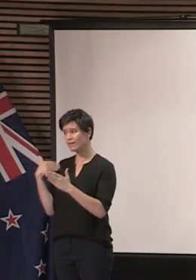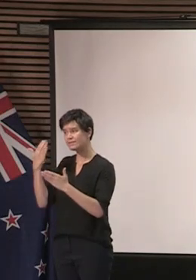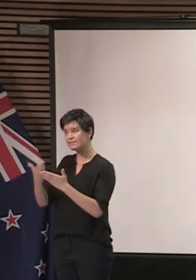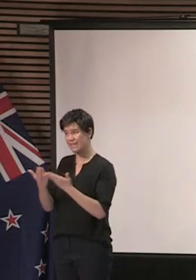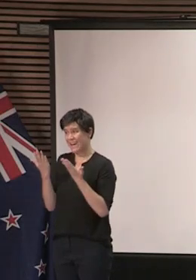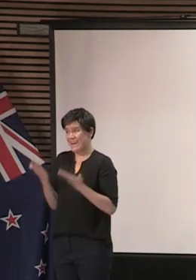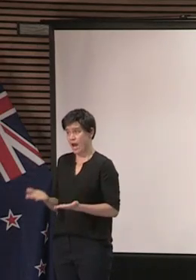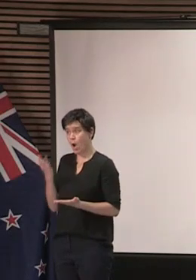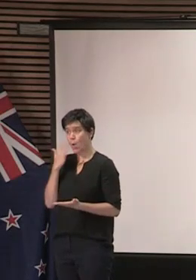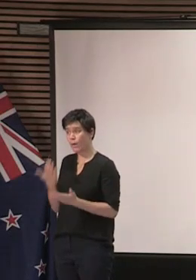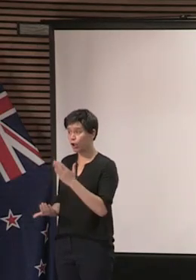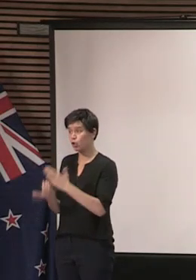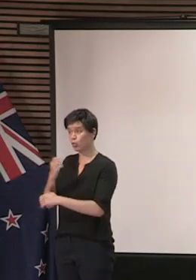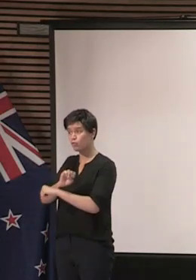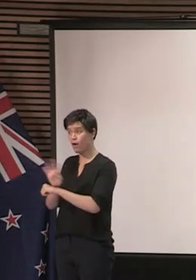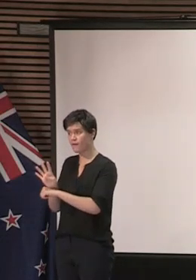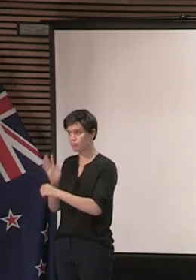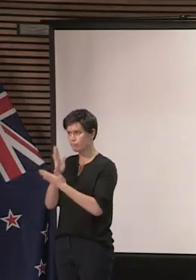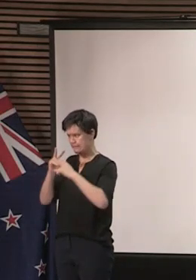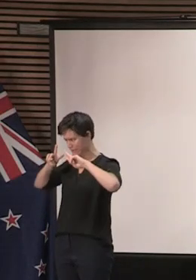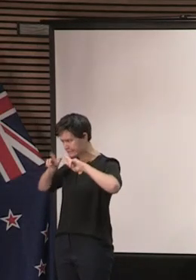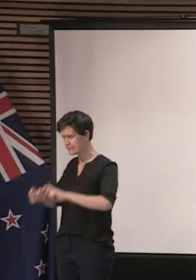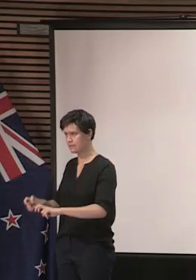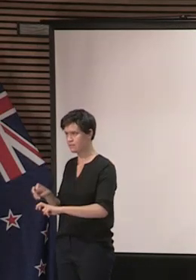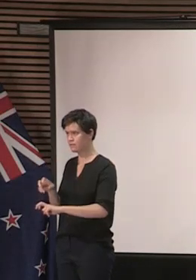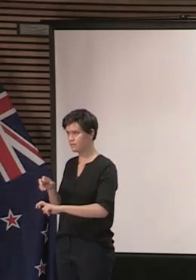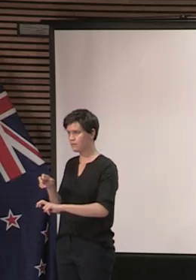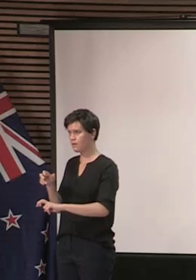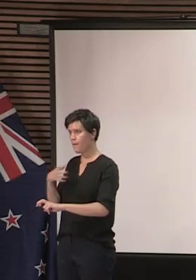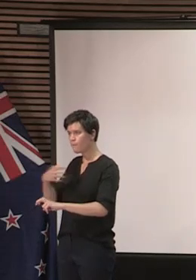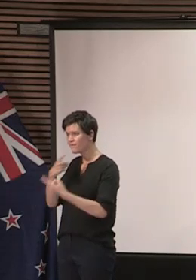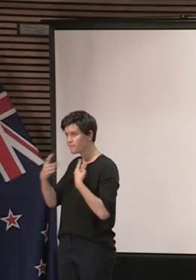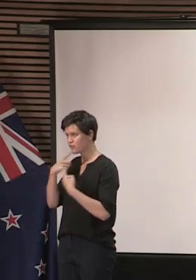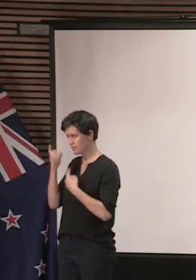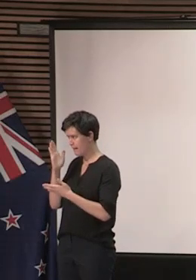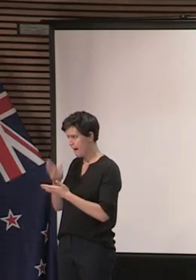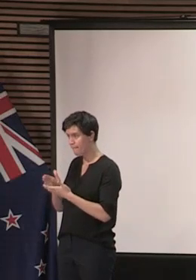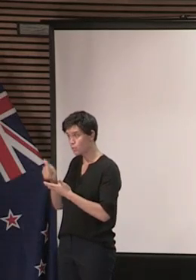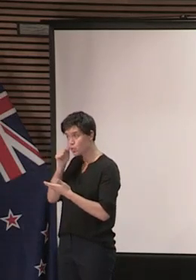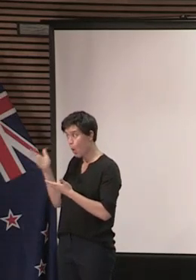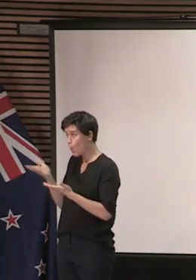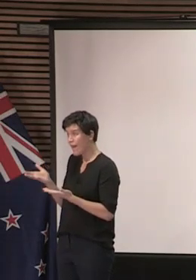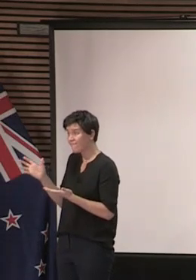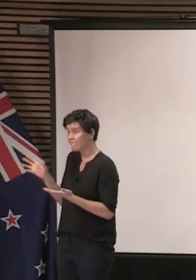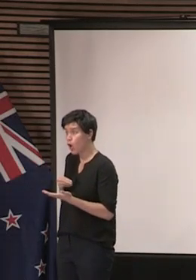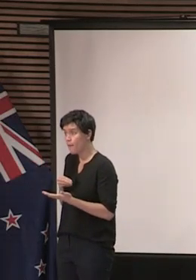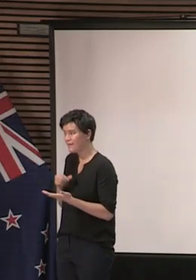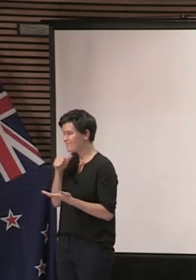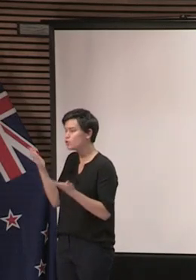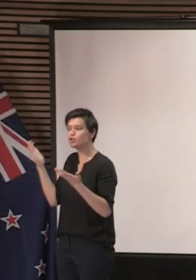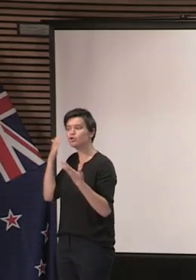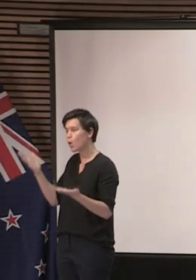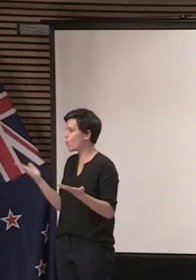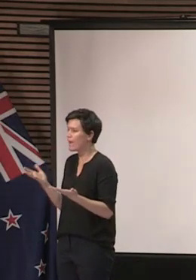analysing individual cases to see what they tell us about potential community transmission. And when we see that, doing follow-up